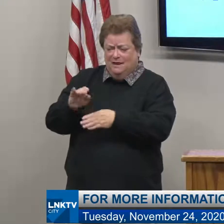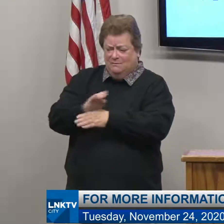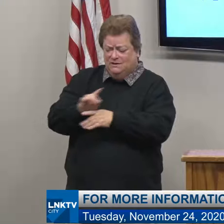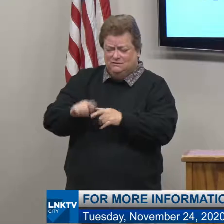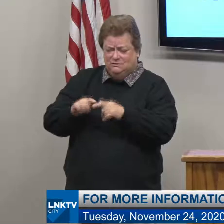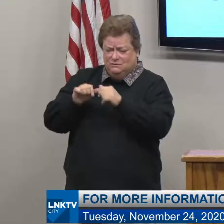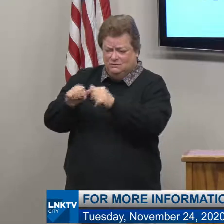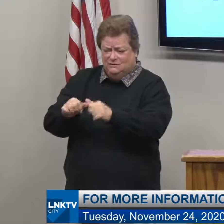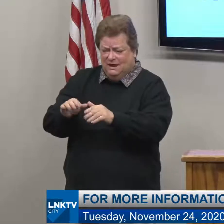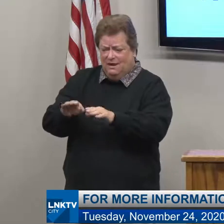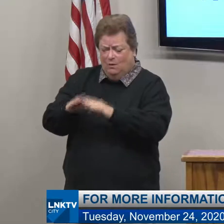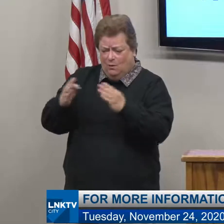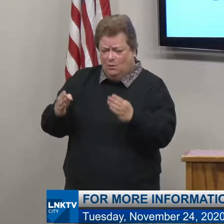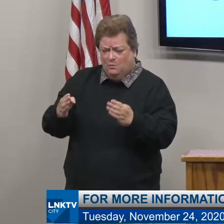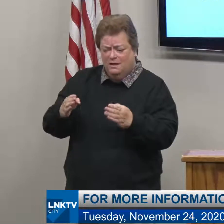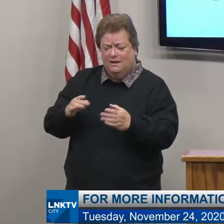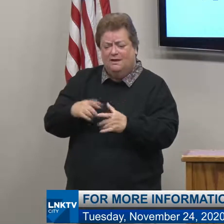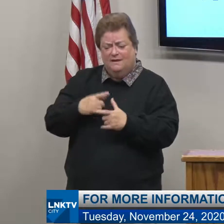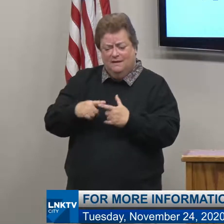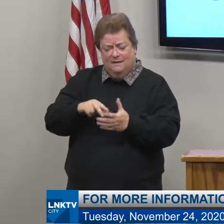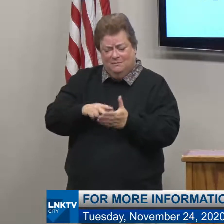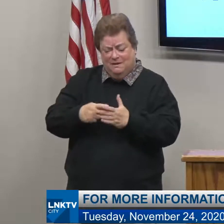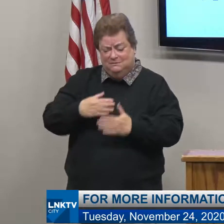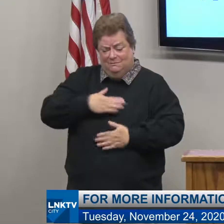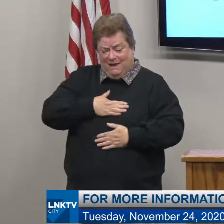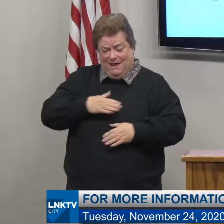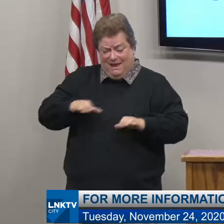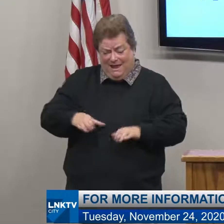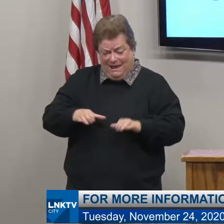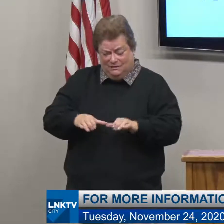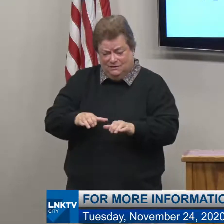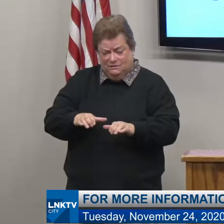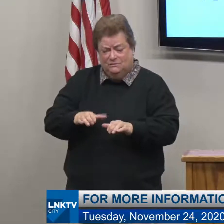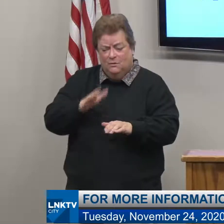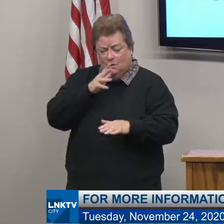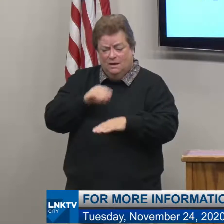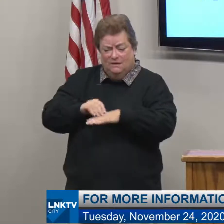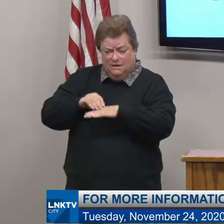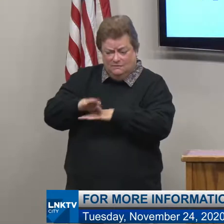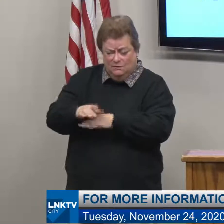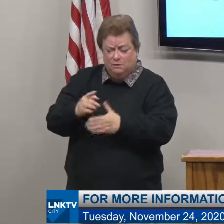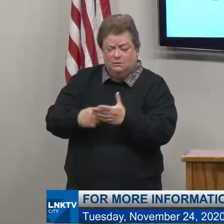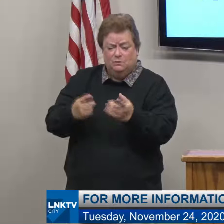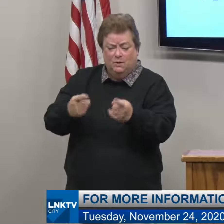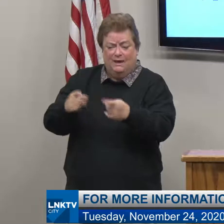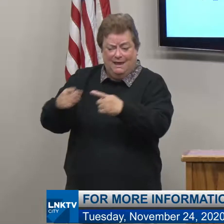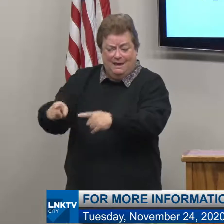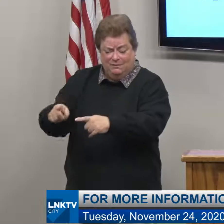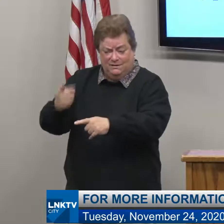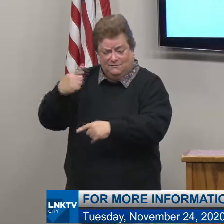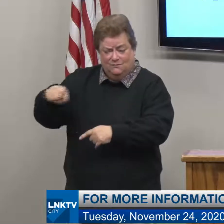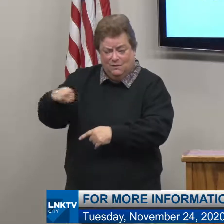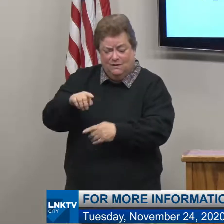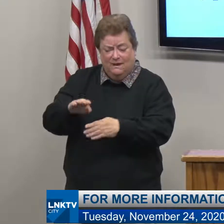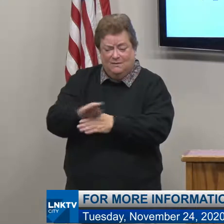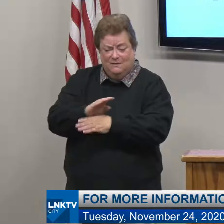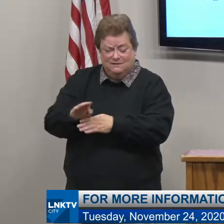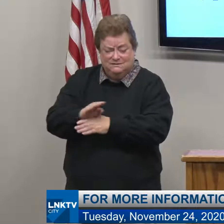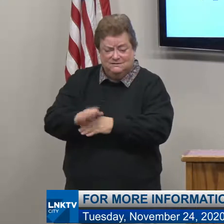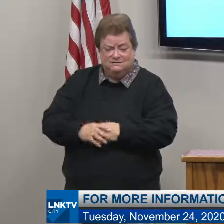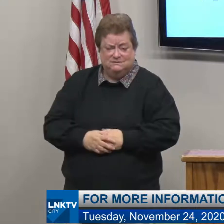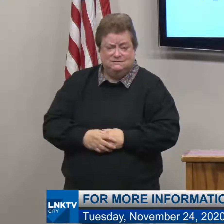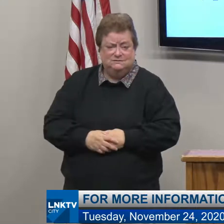then our actions are actually influencing what can happen and continue to occur for the